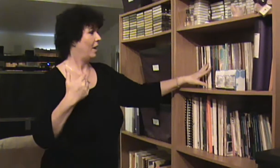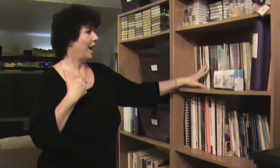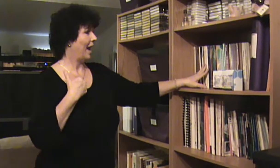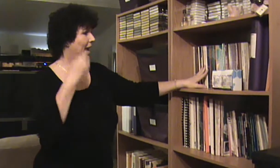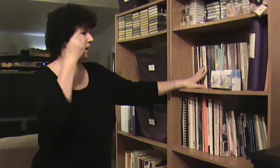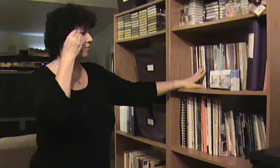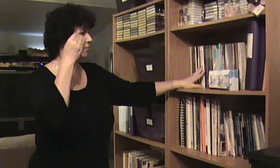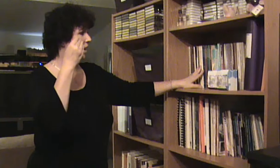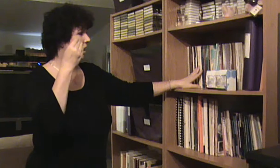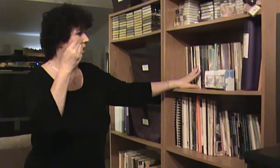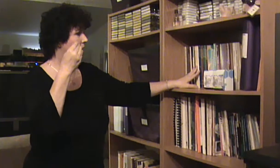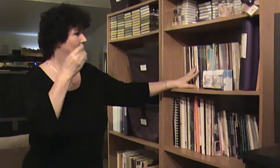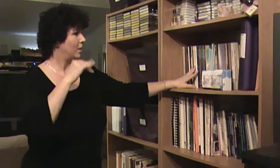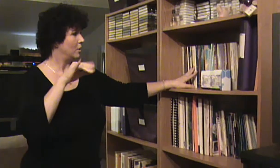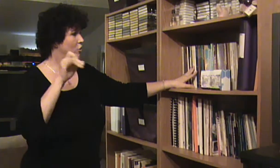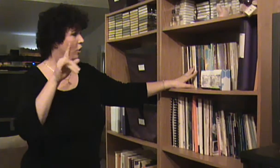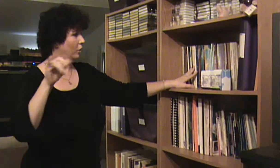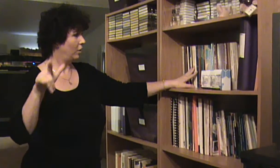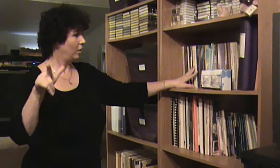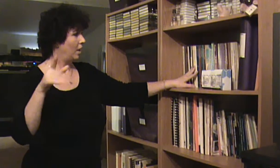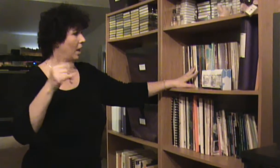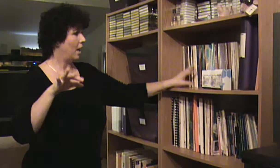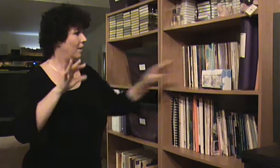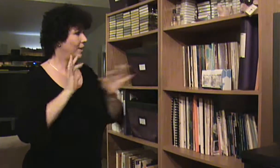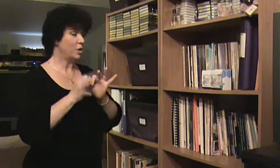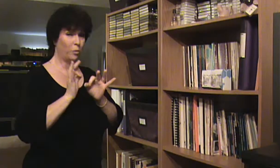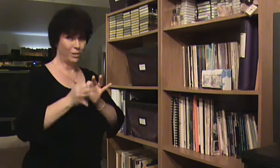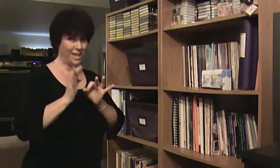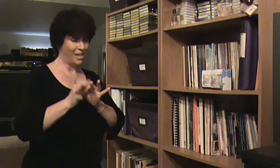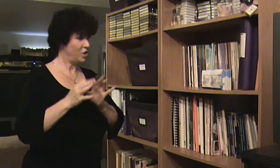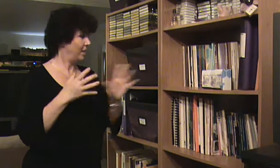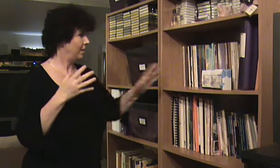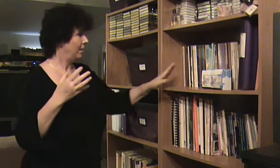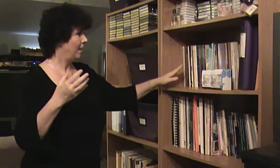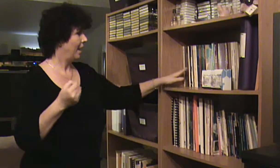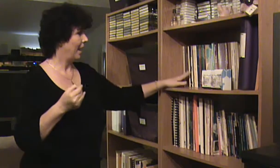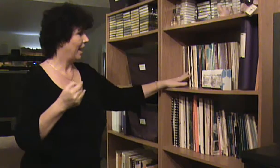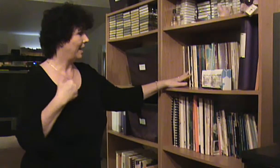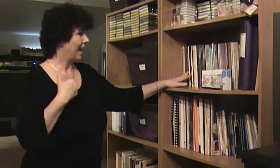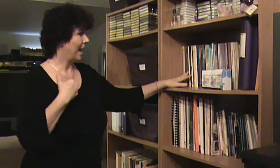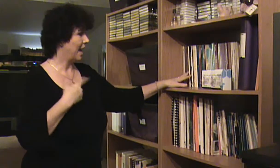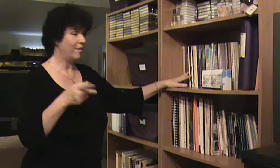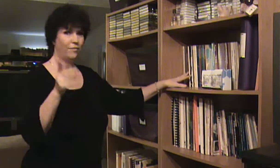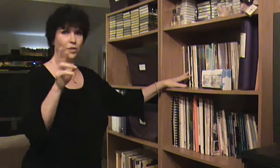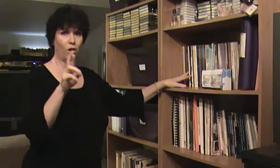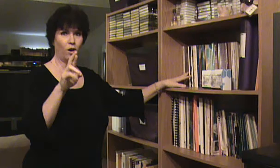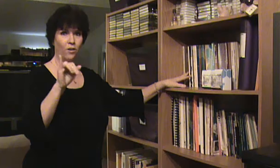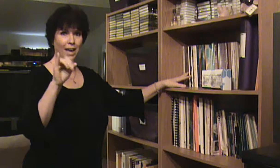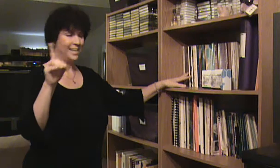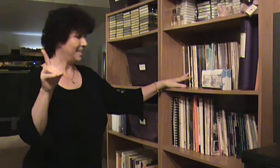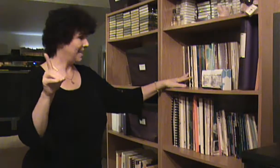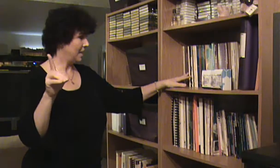I have a journal of interpretation, and I have the RID